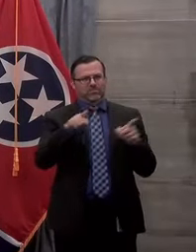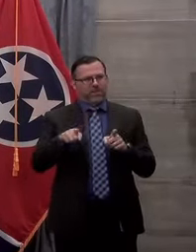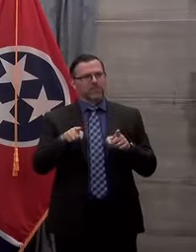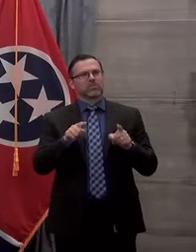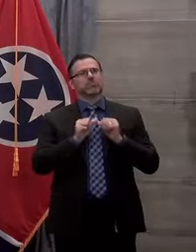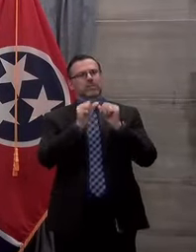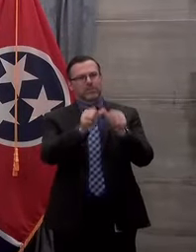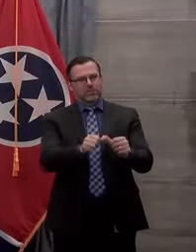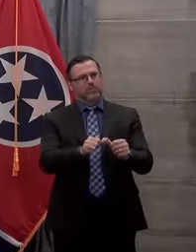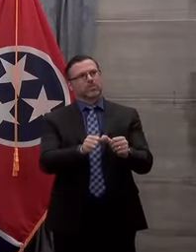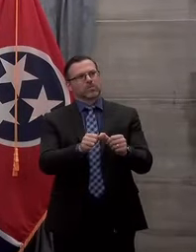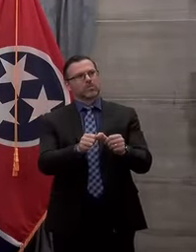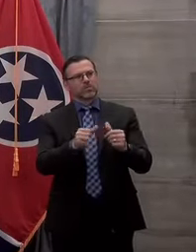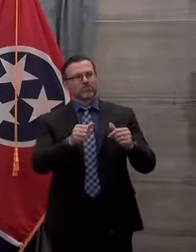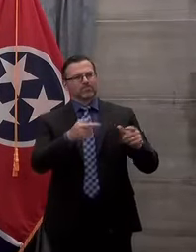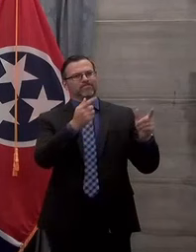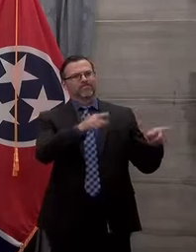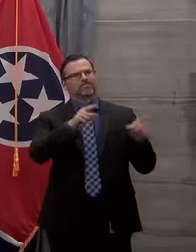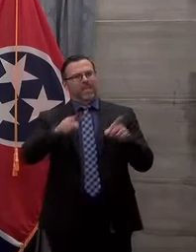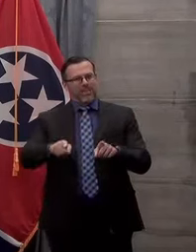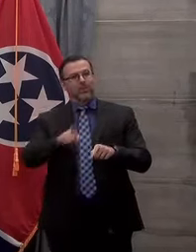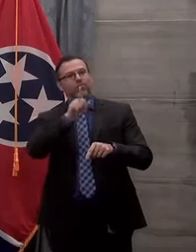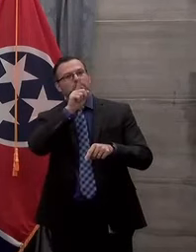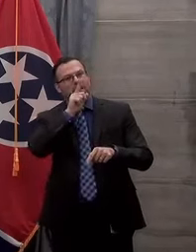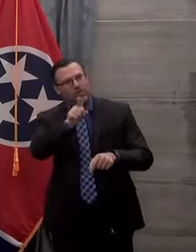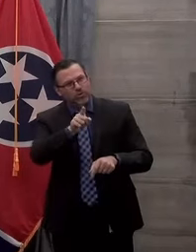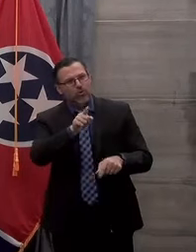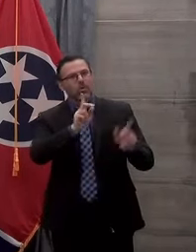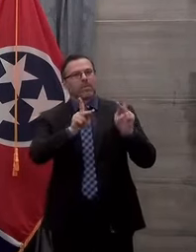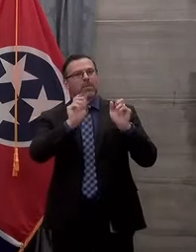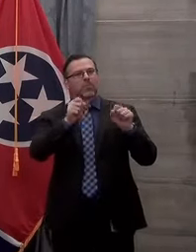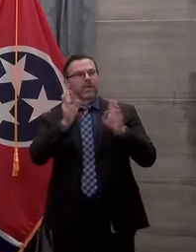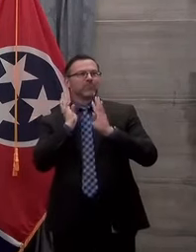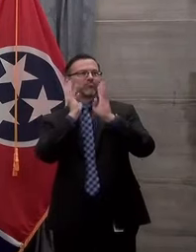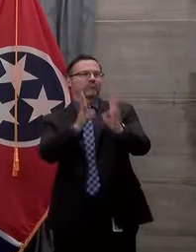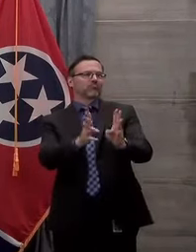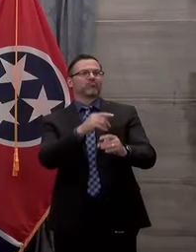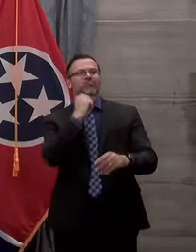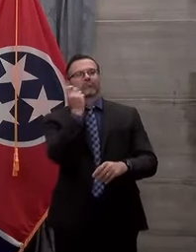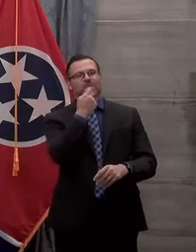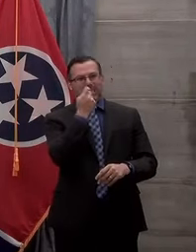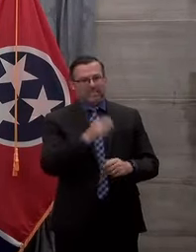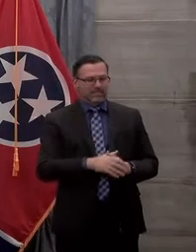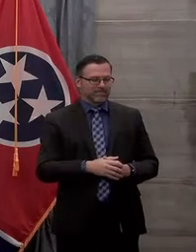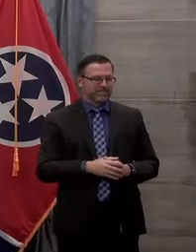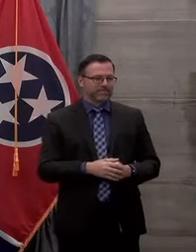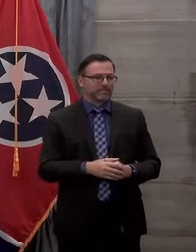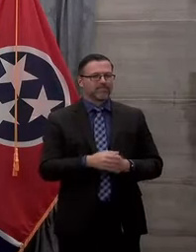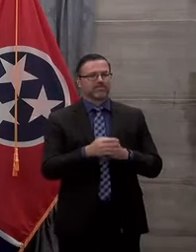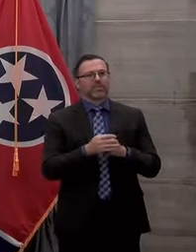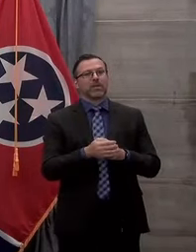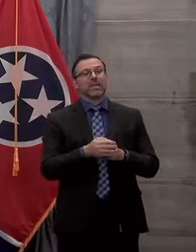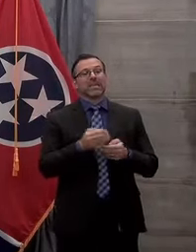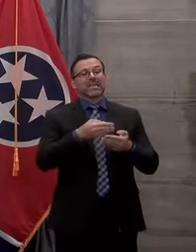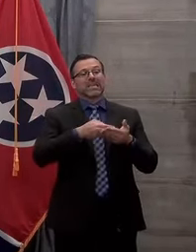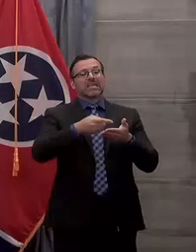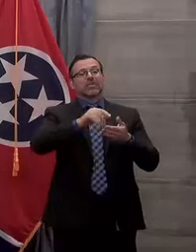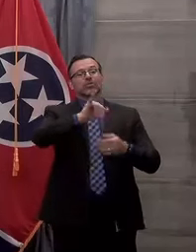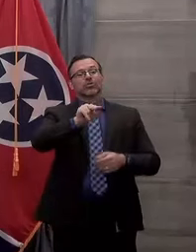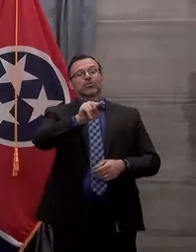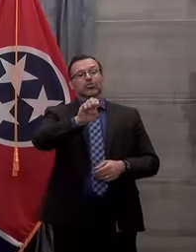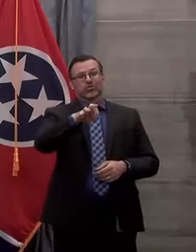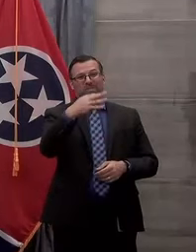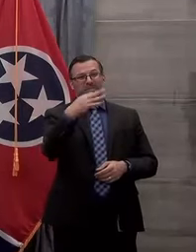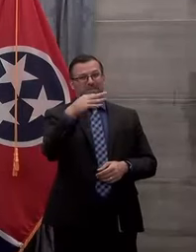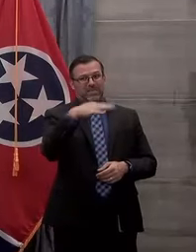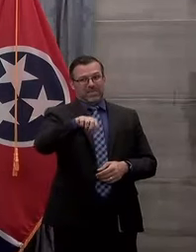to be scheduled to ensure that testing is available to the community-wide. Next weekend, June 19th and 20th,